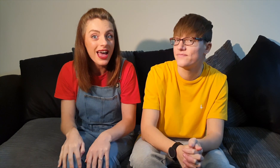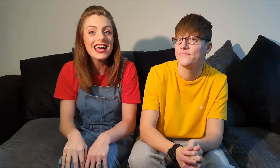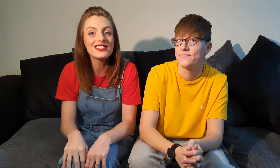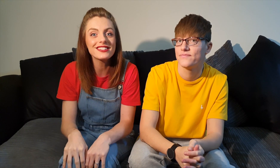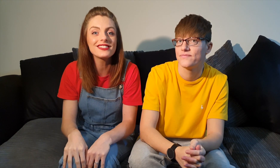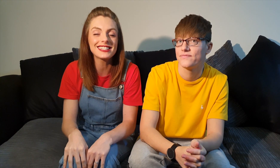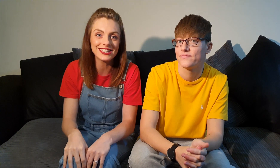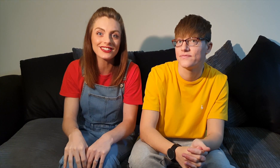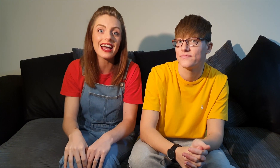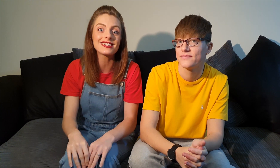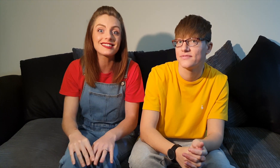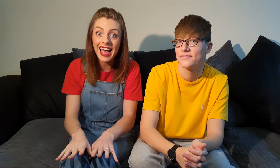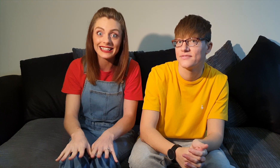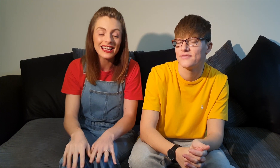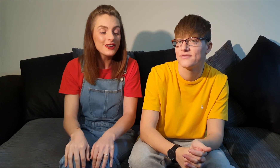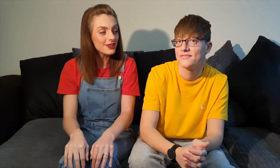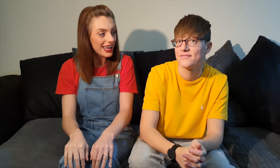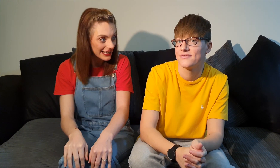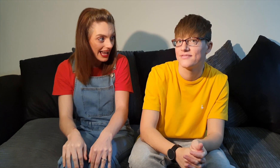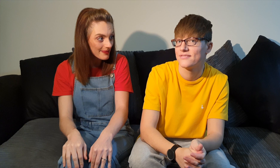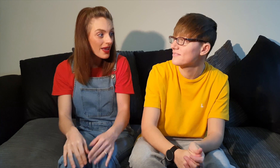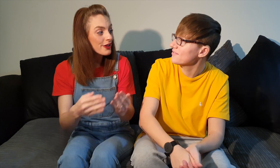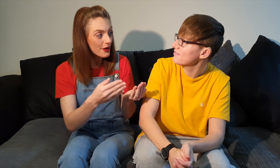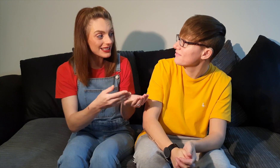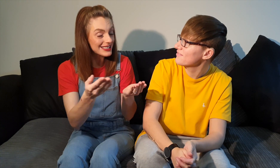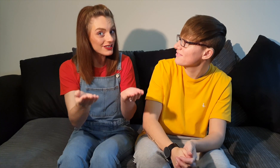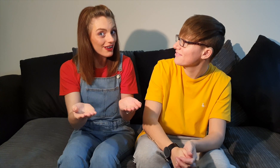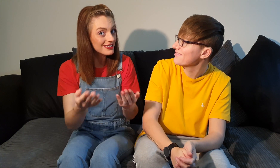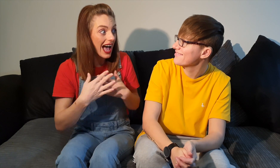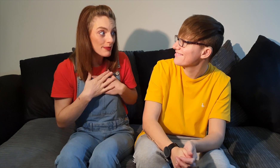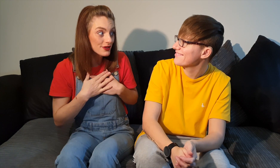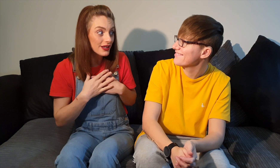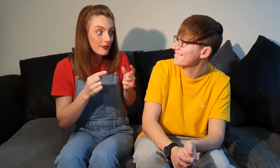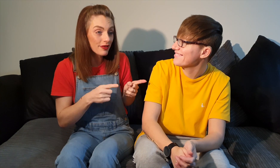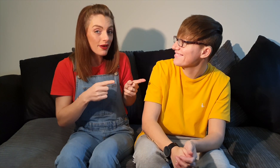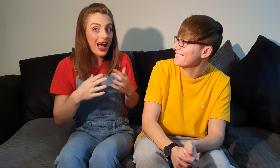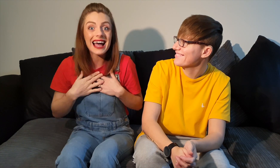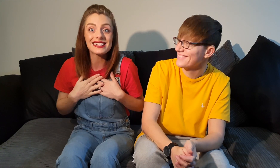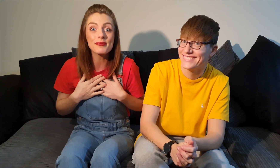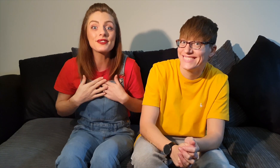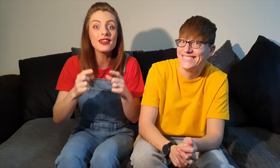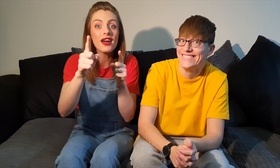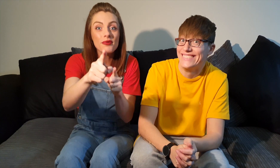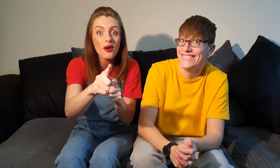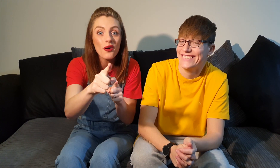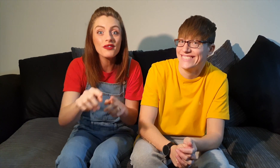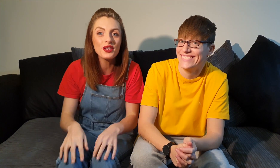and she's going to teach us how to sign. So Kelly-Ann, you're going to teach us, I'm going to learn with you, and I'm going to learn with all of you